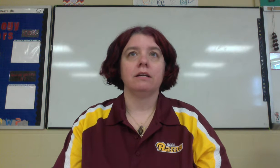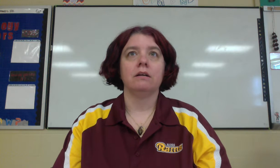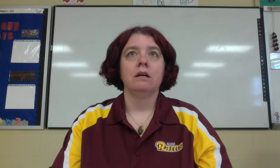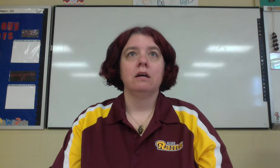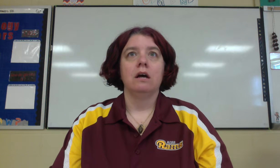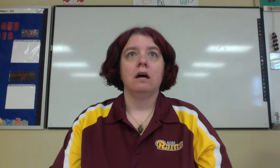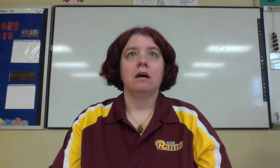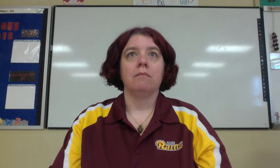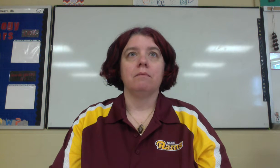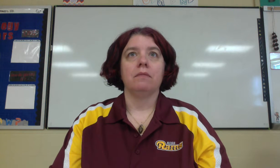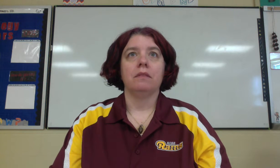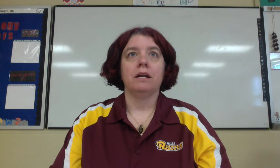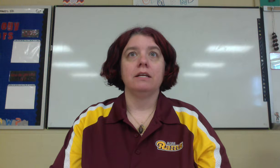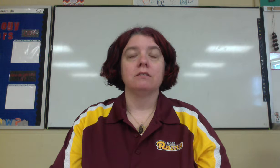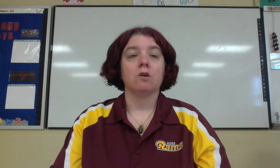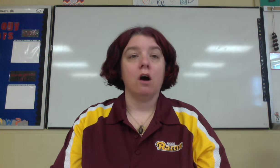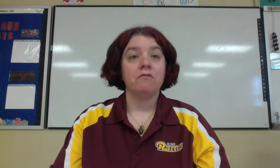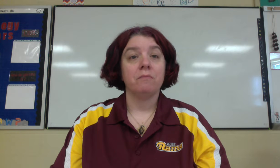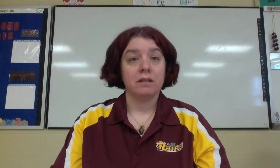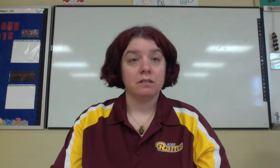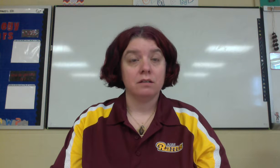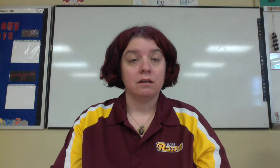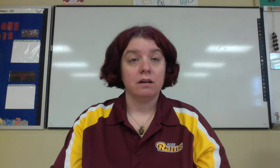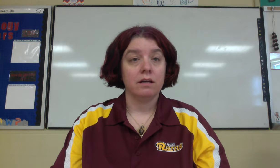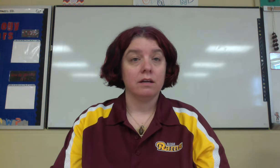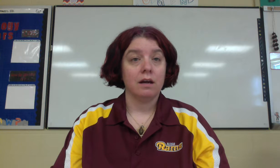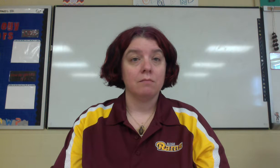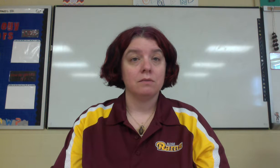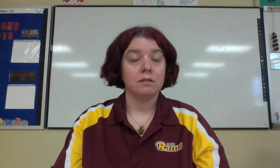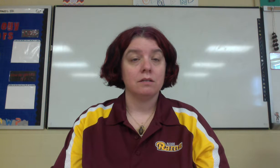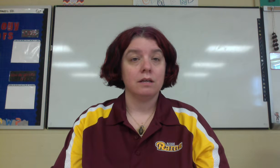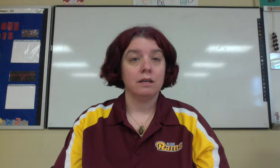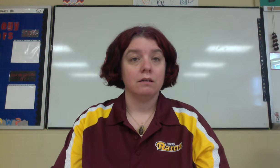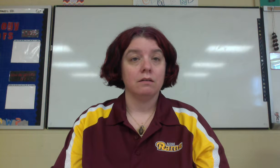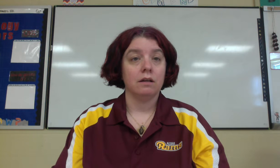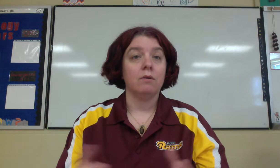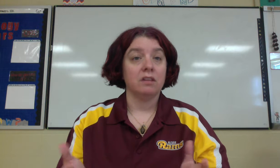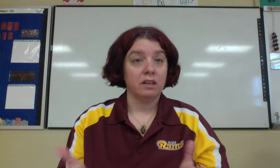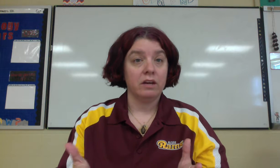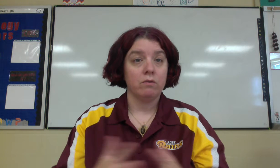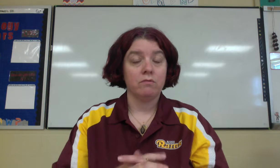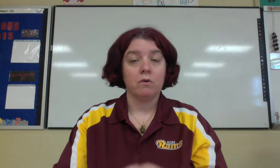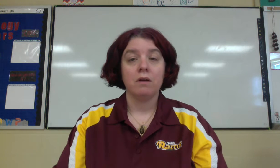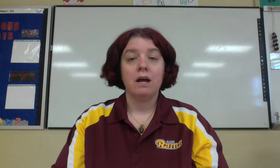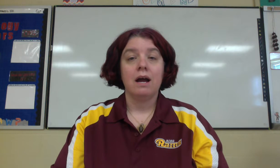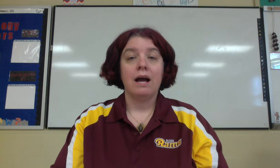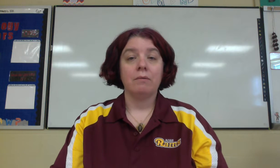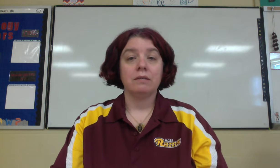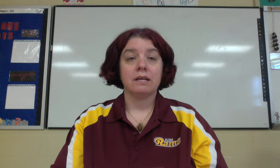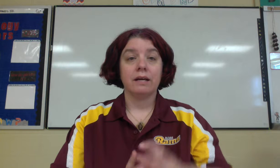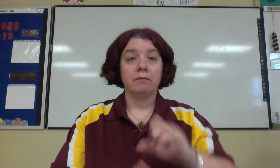that I need some cough medicine and it comes in and I want the liquid form I would sign